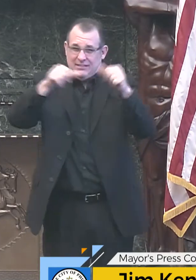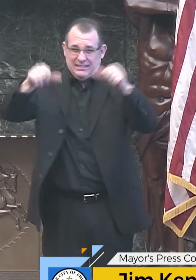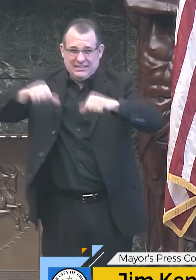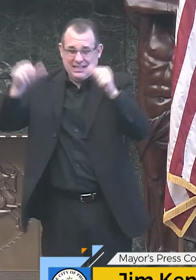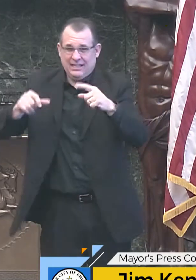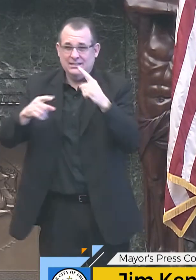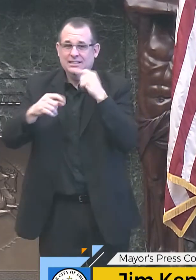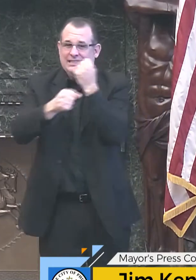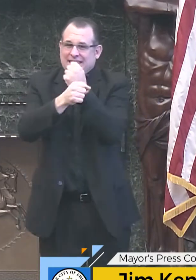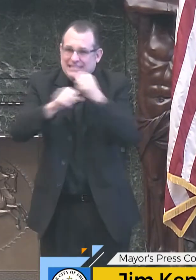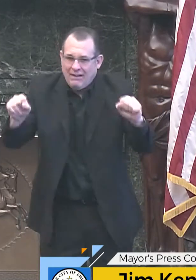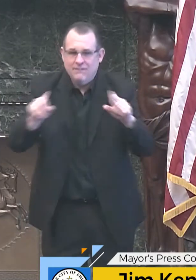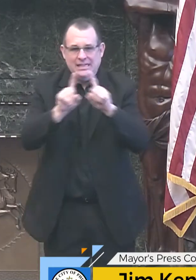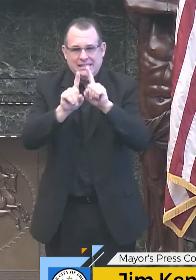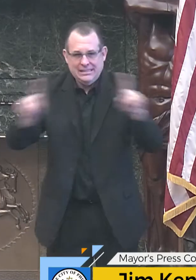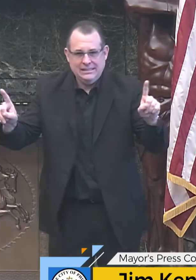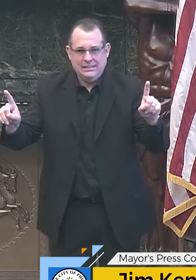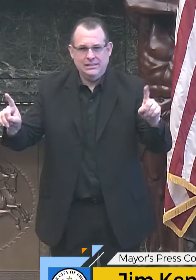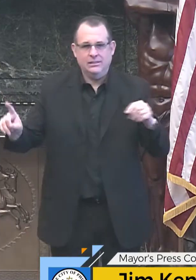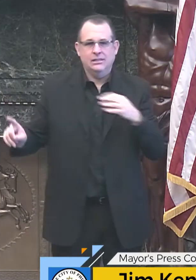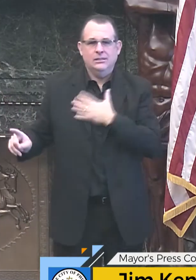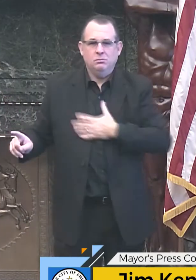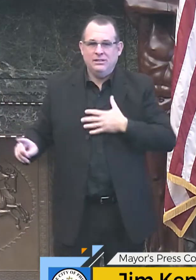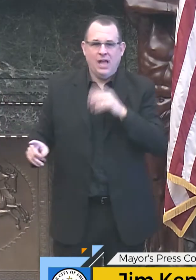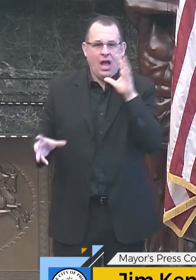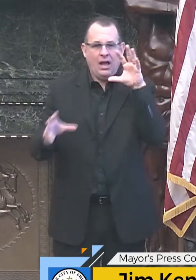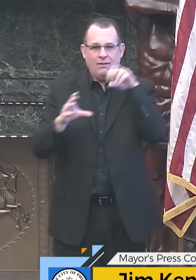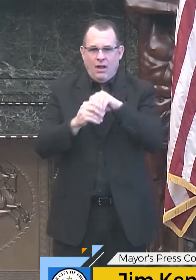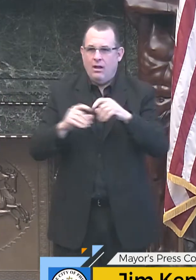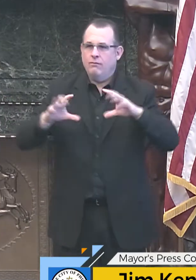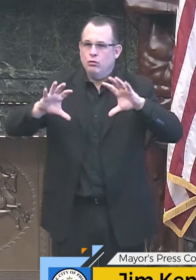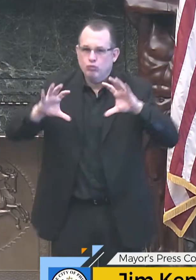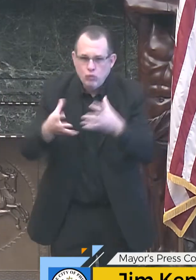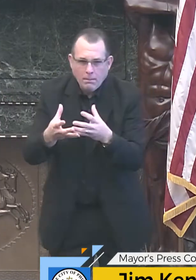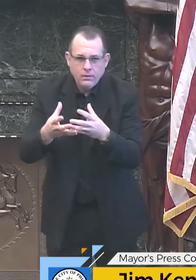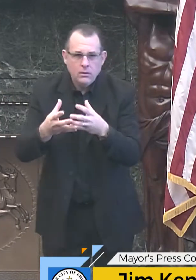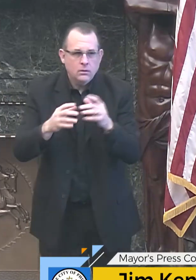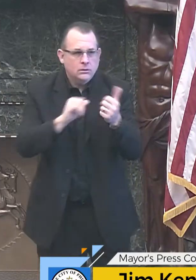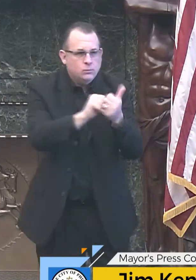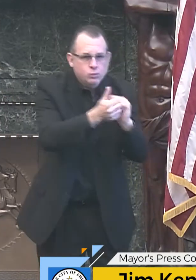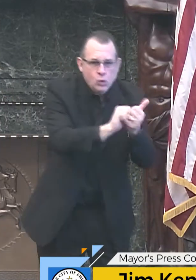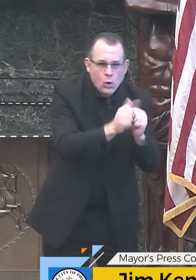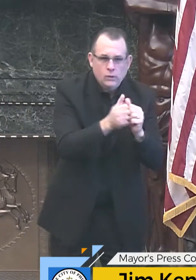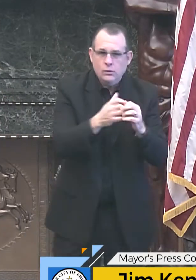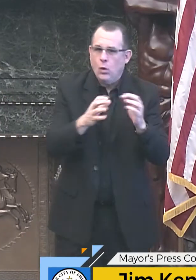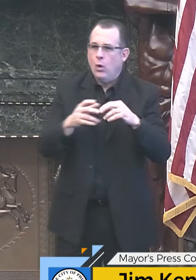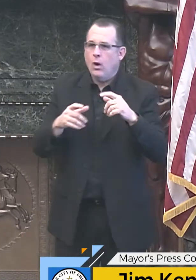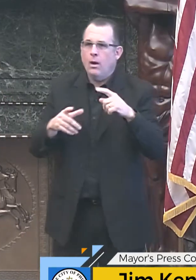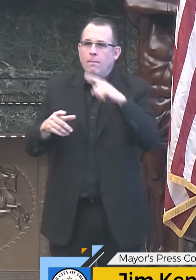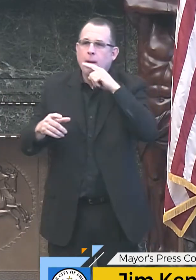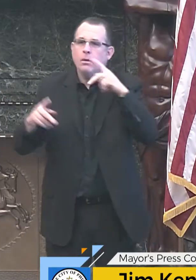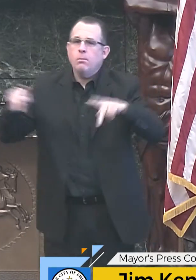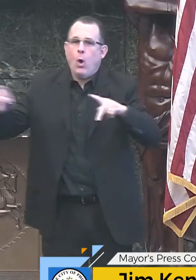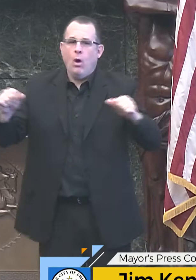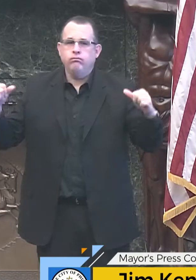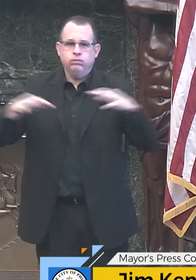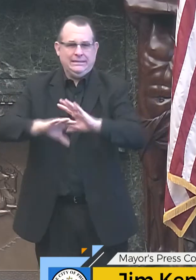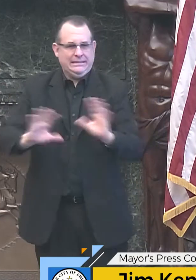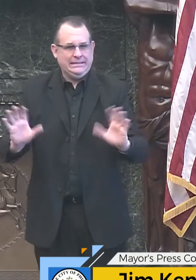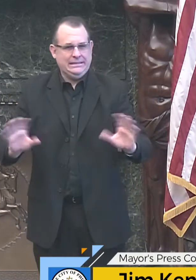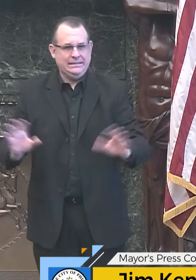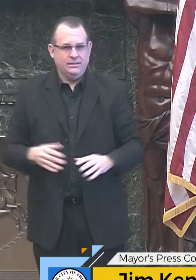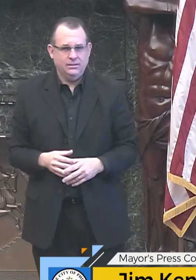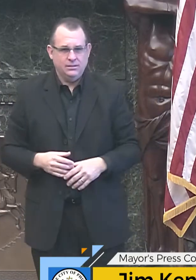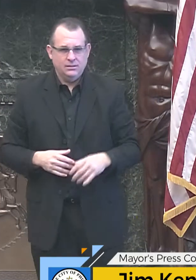distancing and refrain from any group sports or public gatherings. If you see group sports or gatherings in parks or